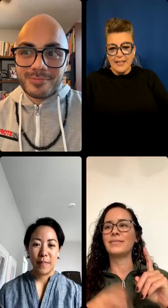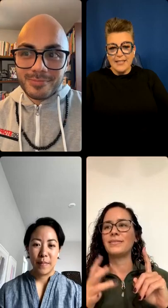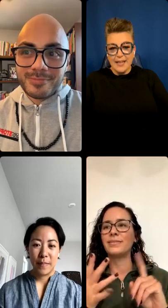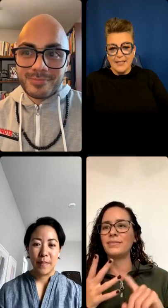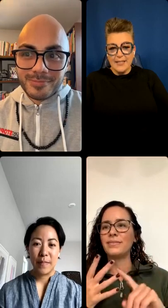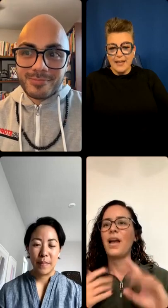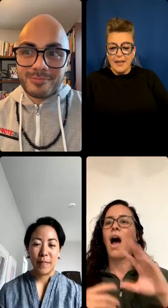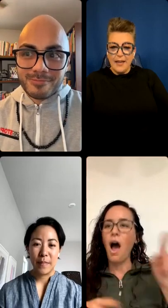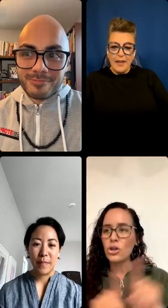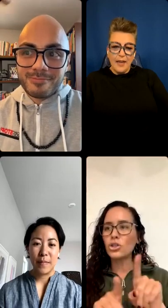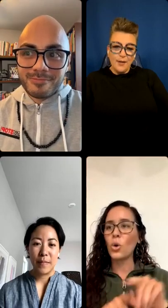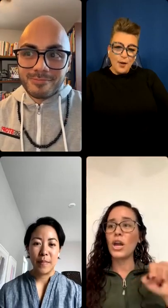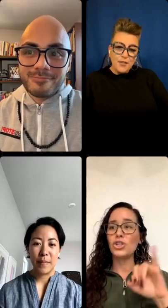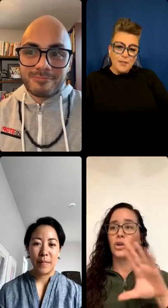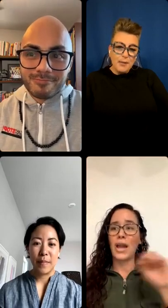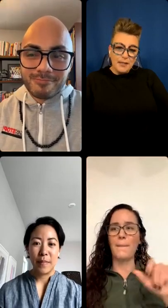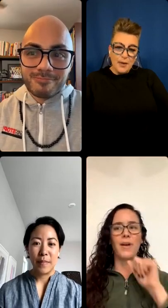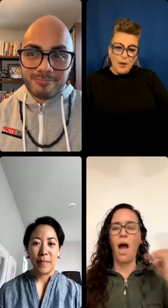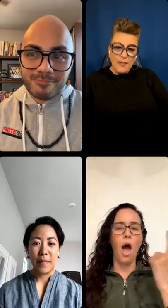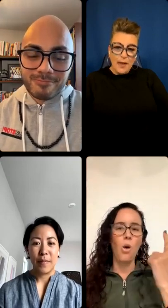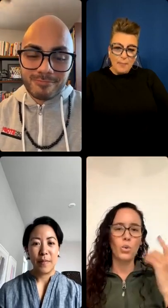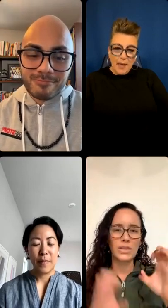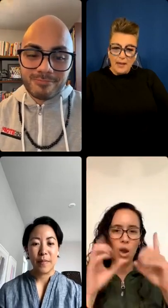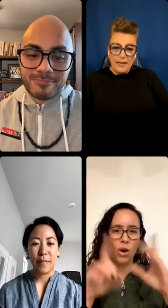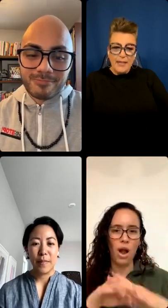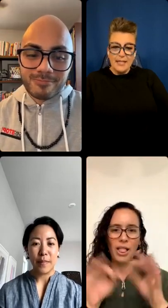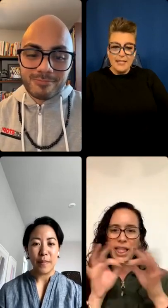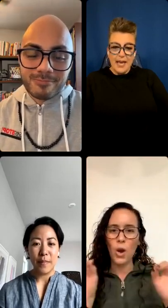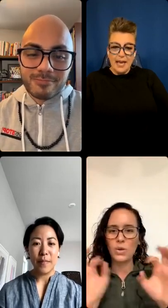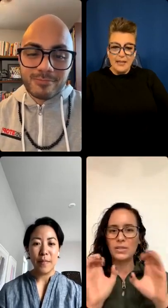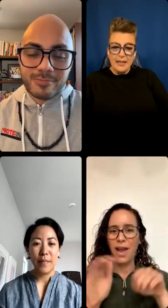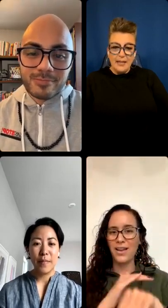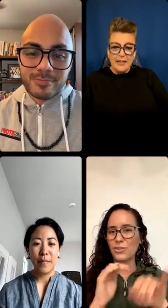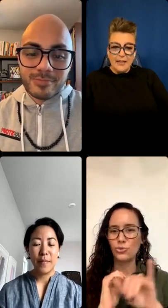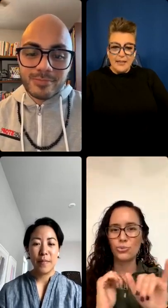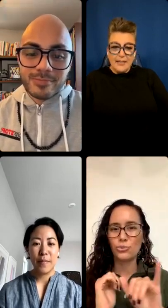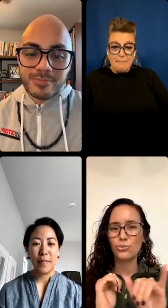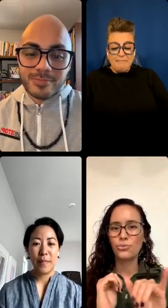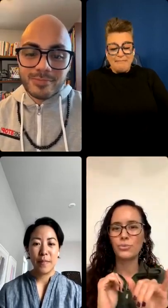get access. And ultimately, what that meant is that